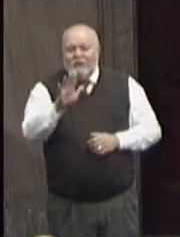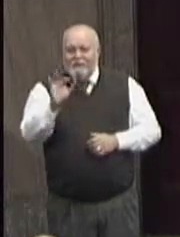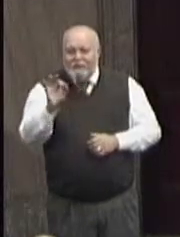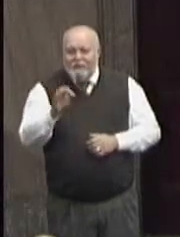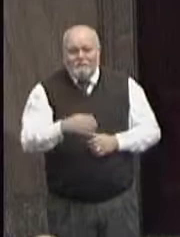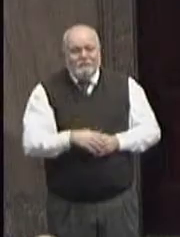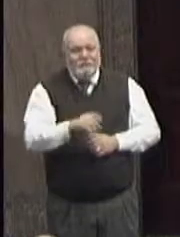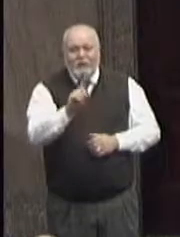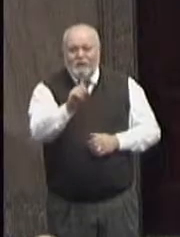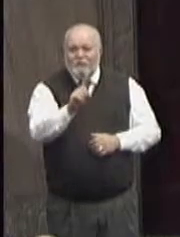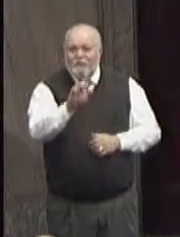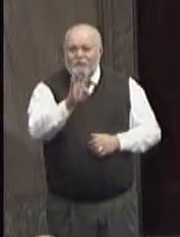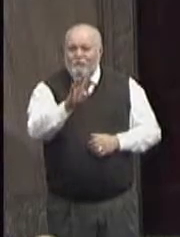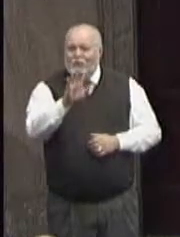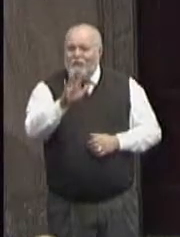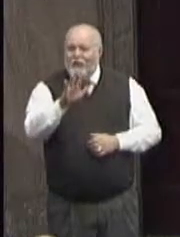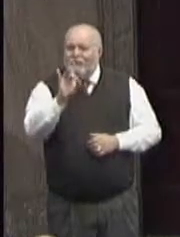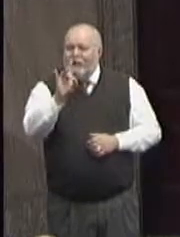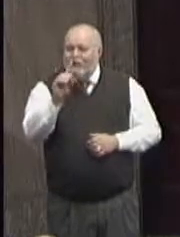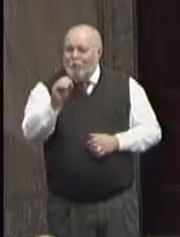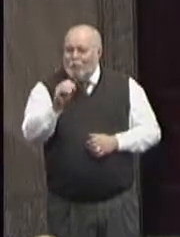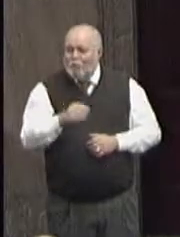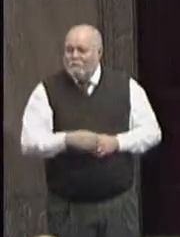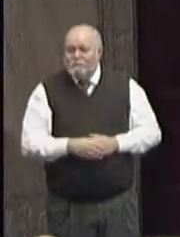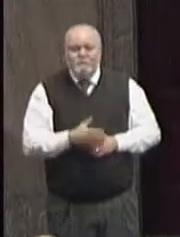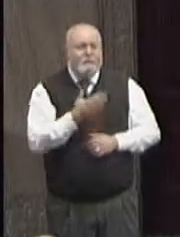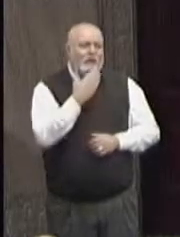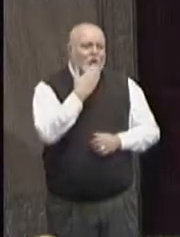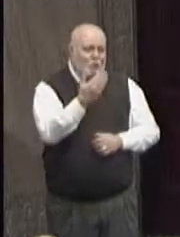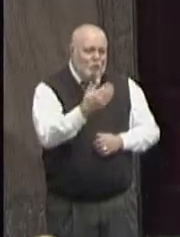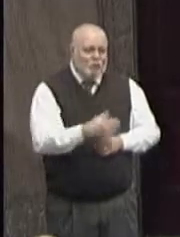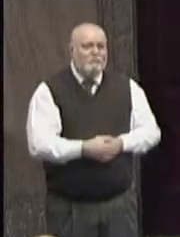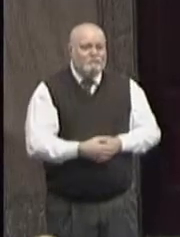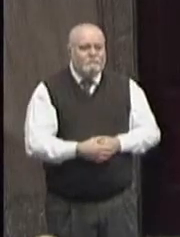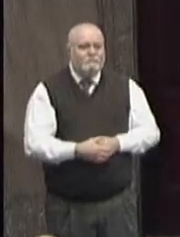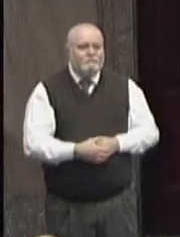14559, and 14580. Thank you.